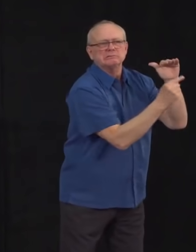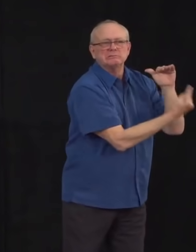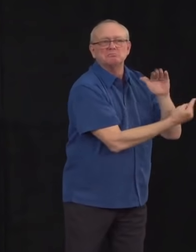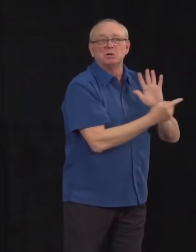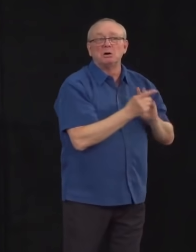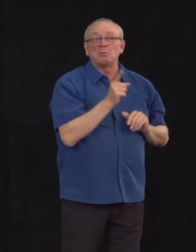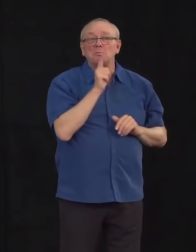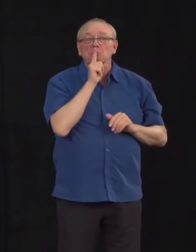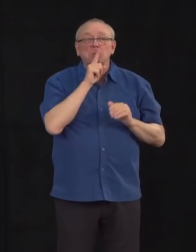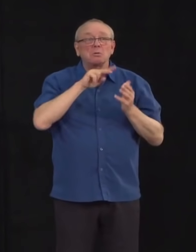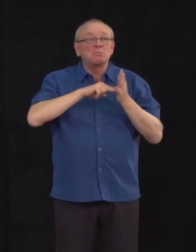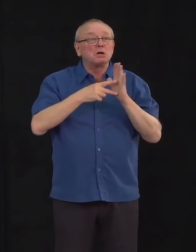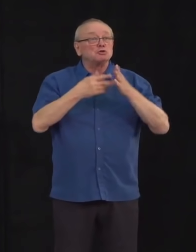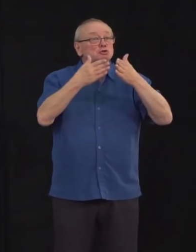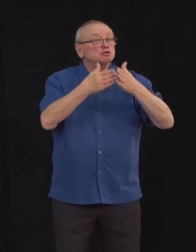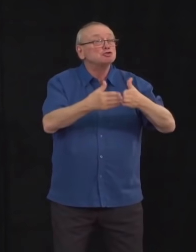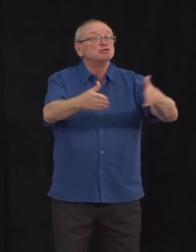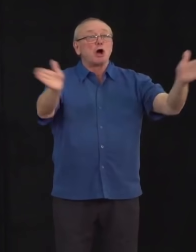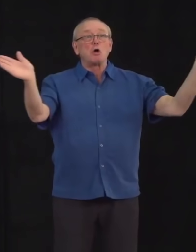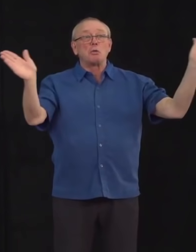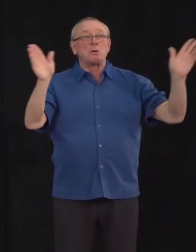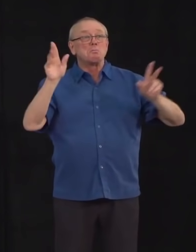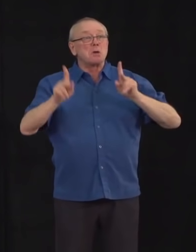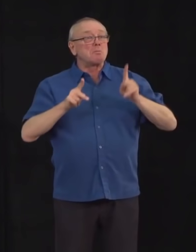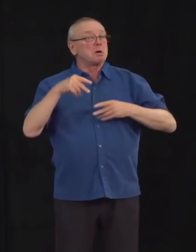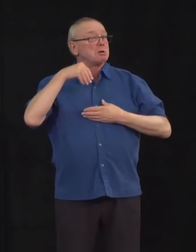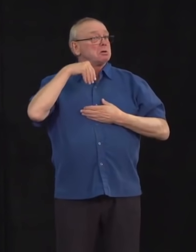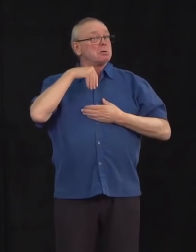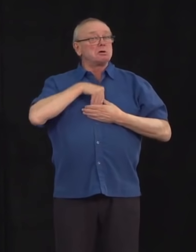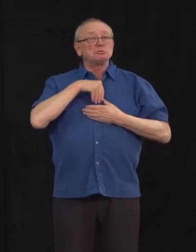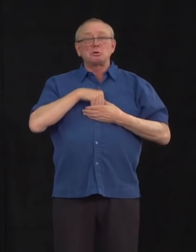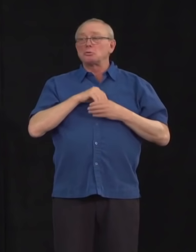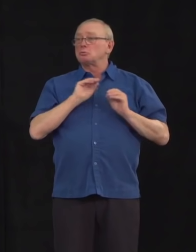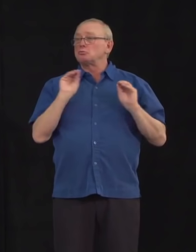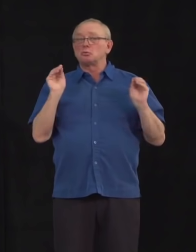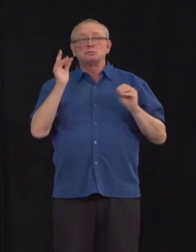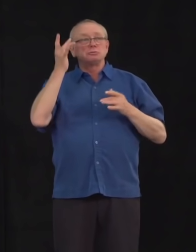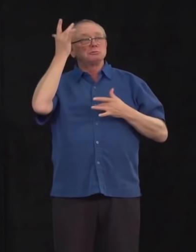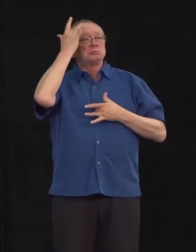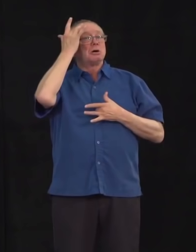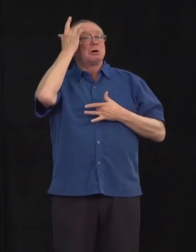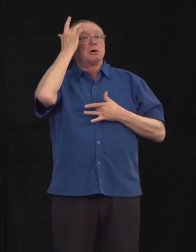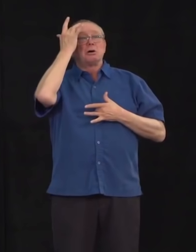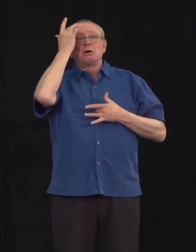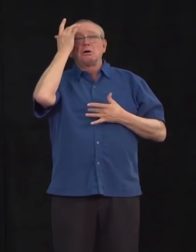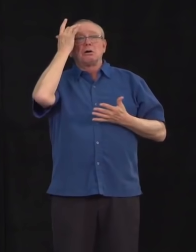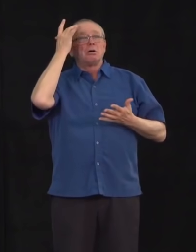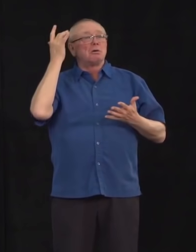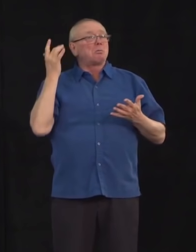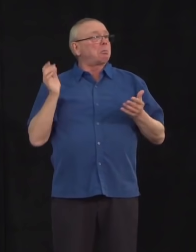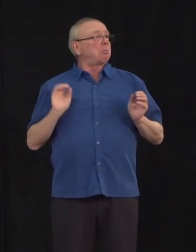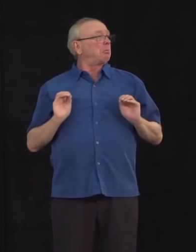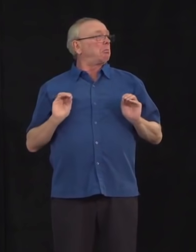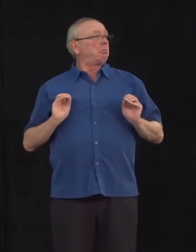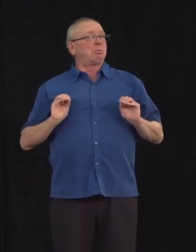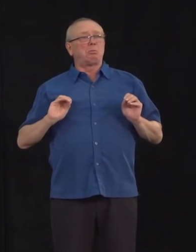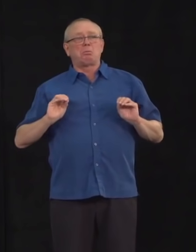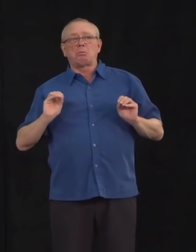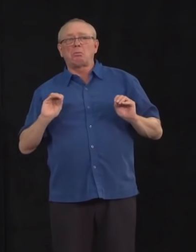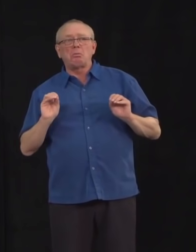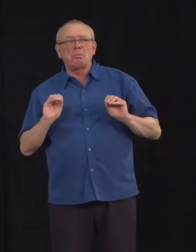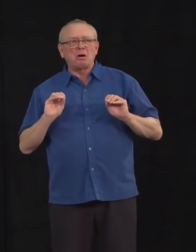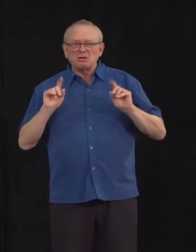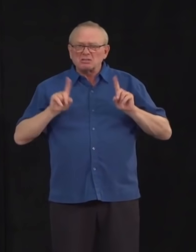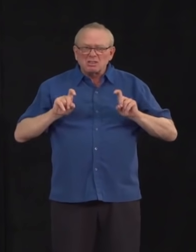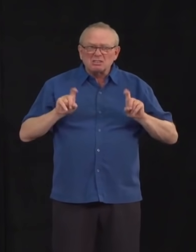be ill and not have symptoms. So we have been doing testing in hospital settings in a select number of hospitals across